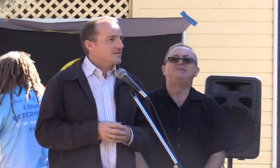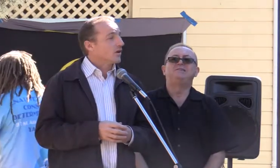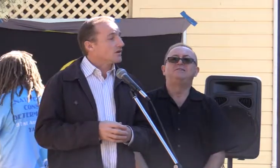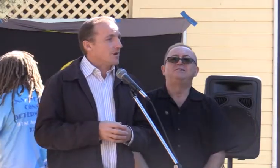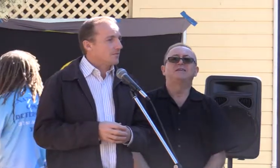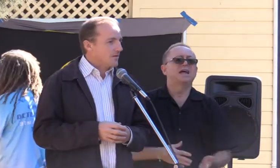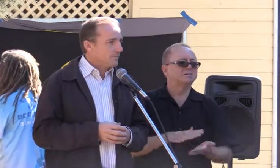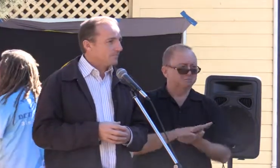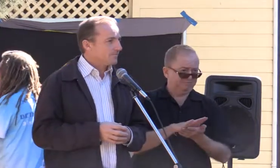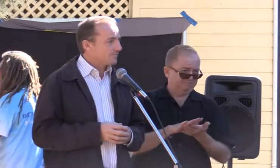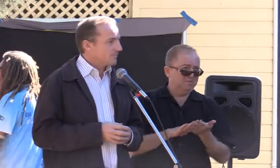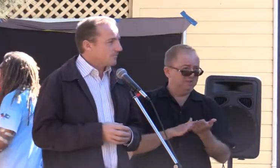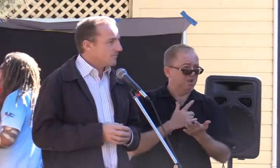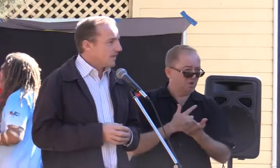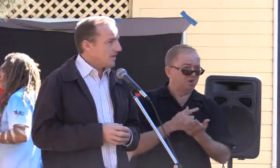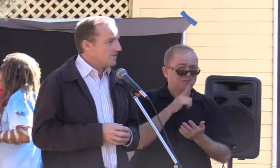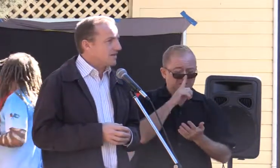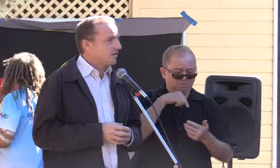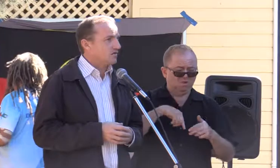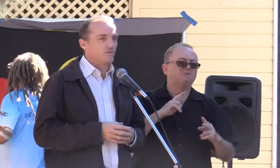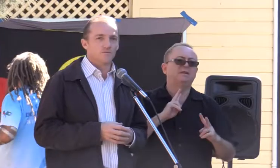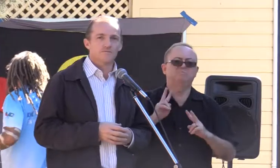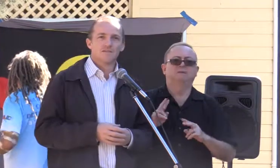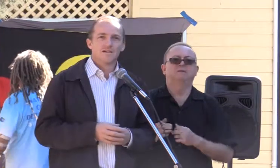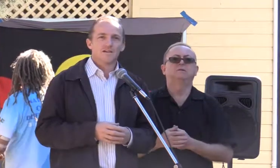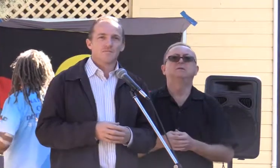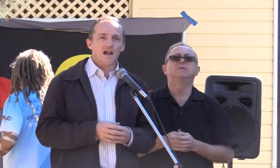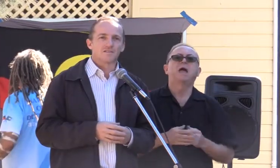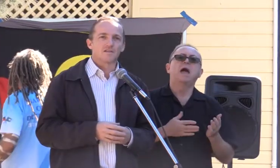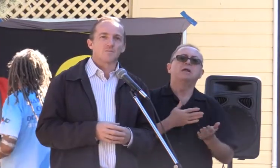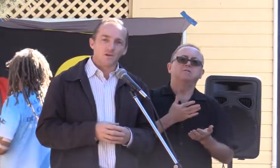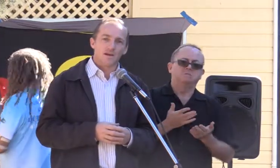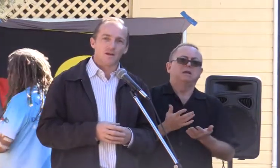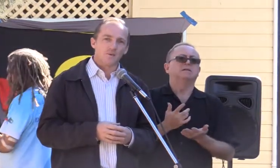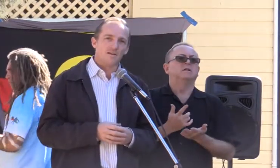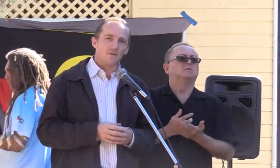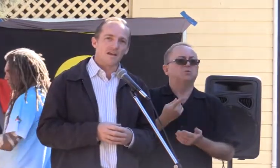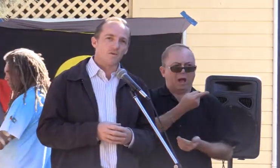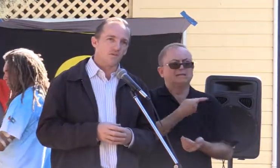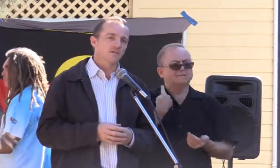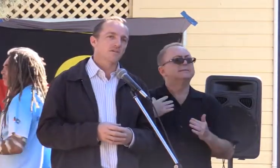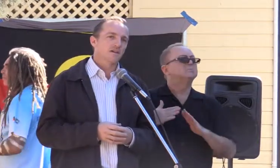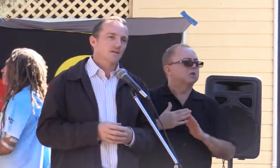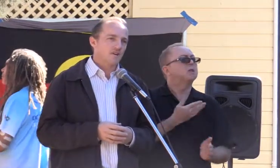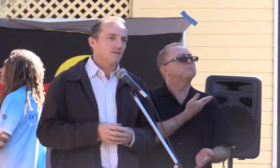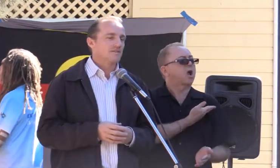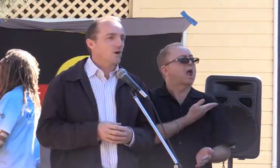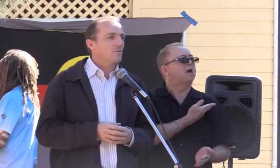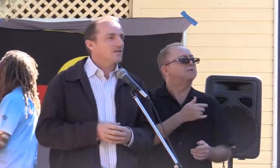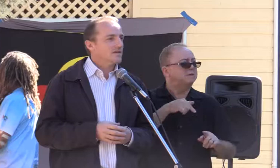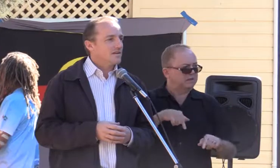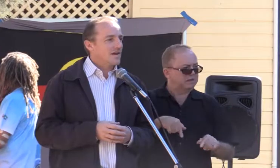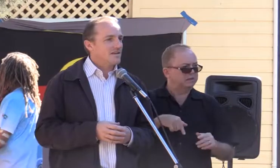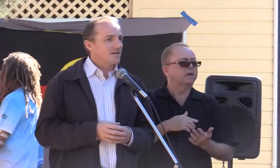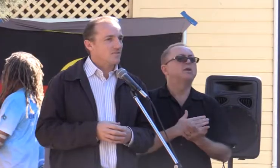It means a lot to the people of Nimbin. It means a lot to us as a community, and I'm proud to be here with you, sharing this